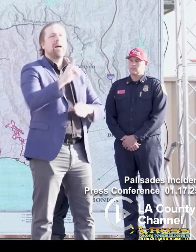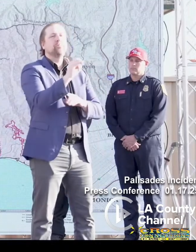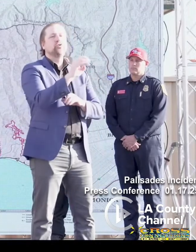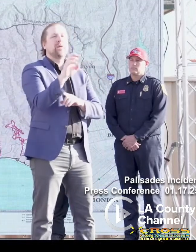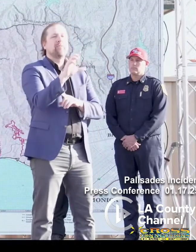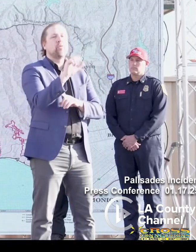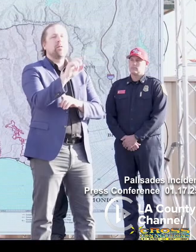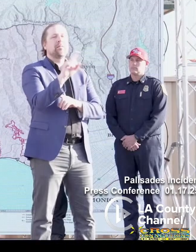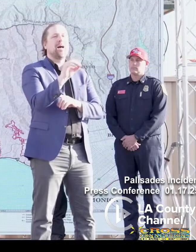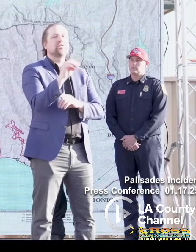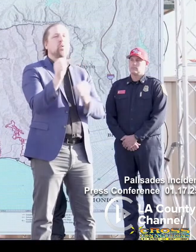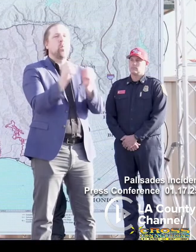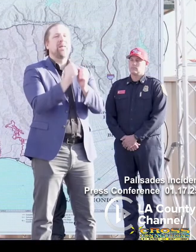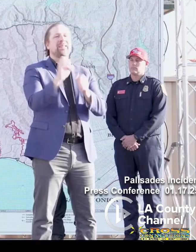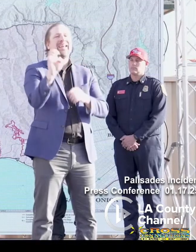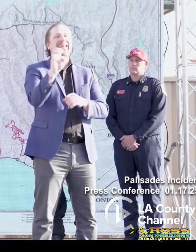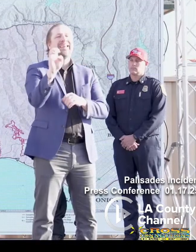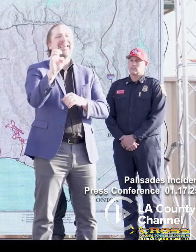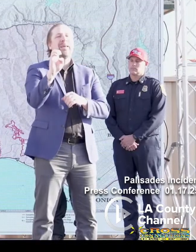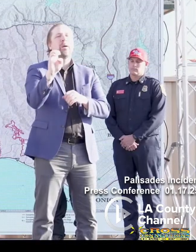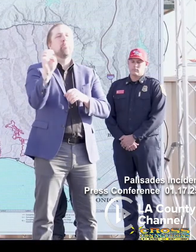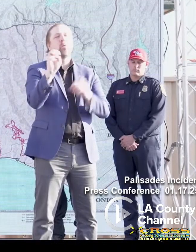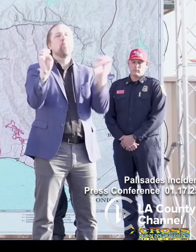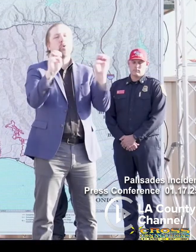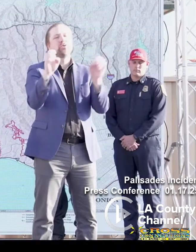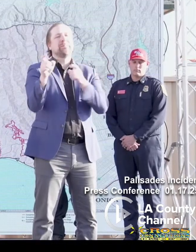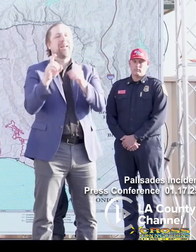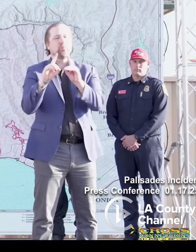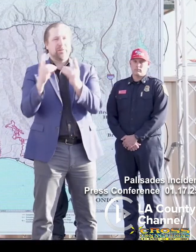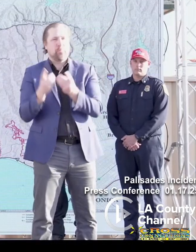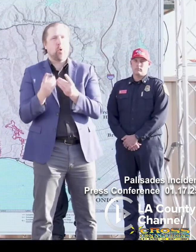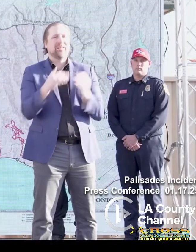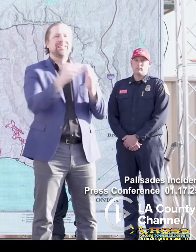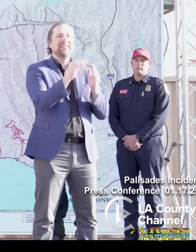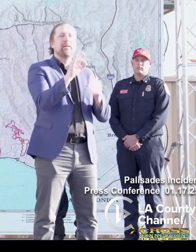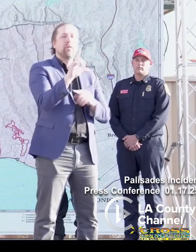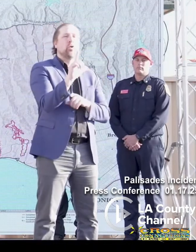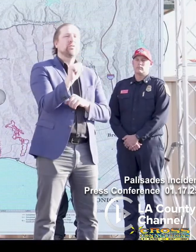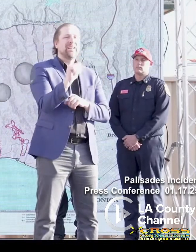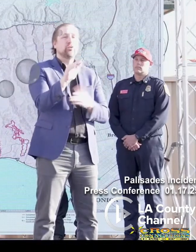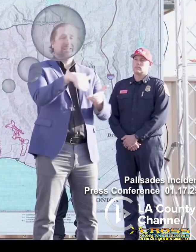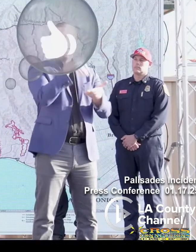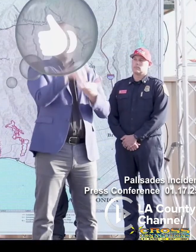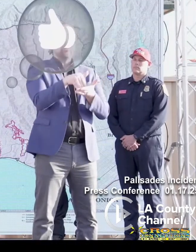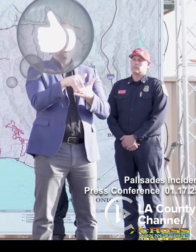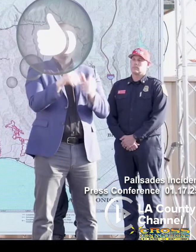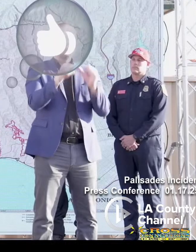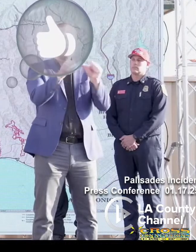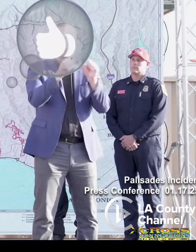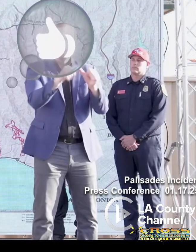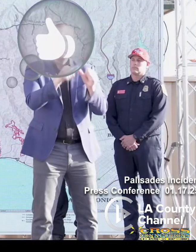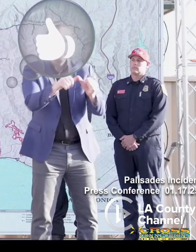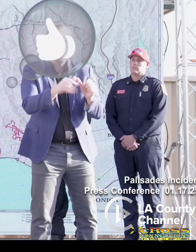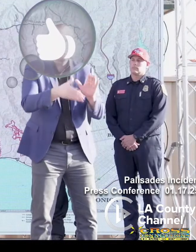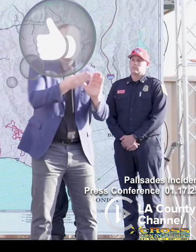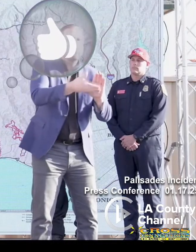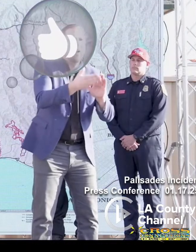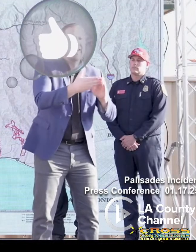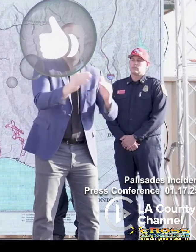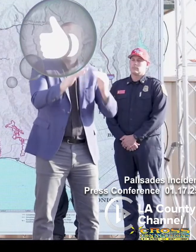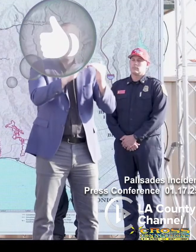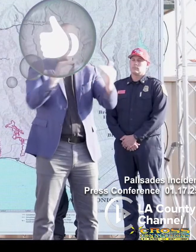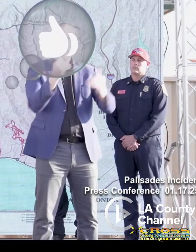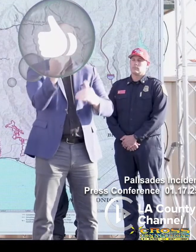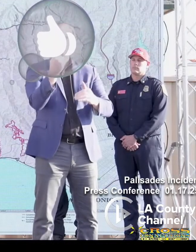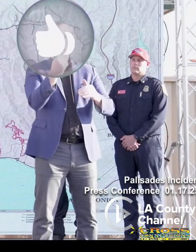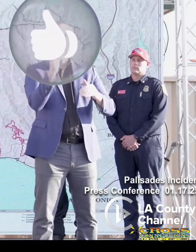the Emergency Management Department. The City of Los Angeles Emergency Operations Center remains activated at Level 1, its highest level,